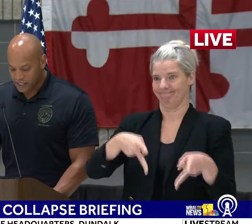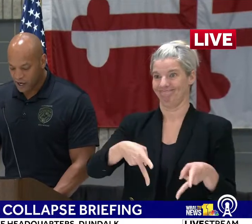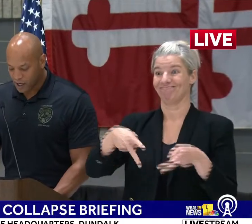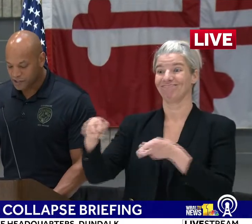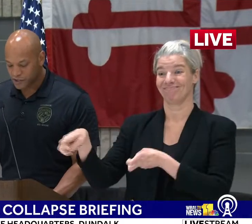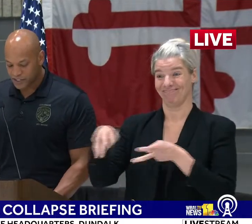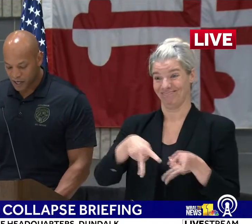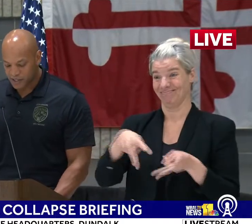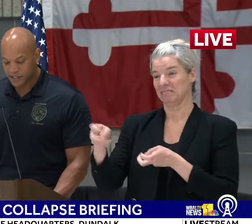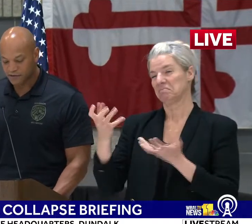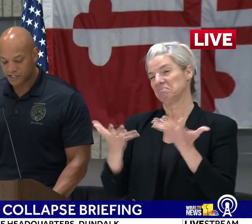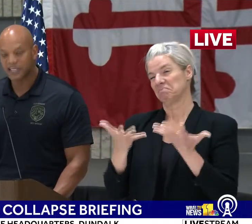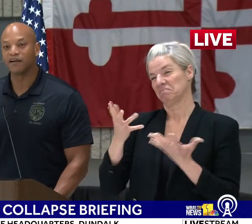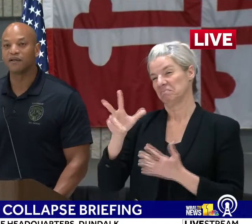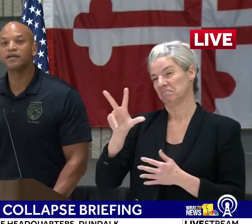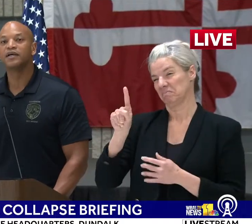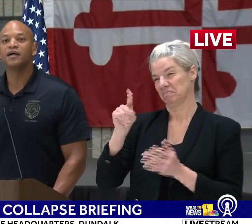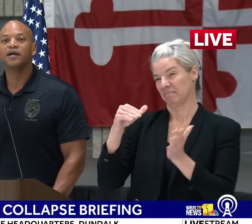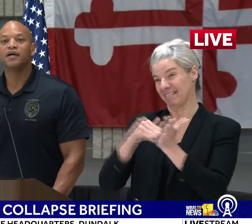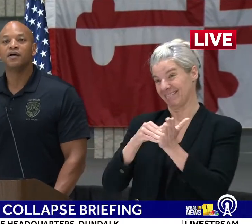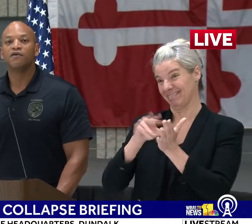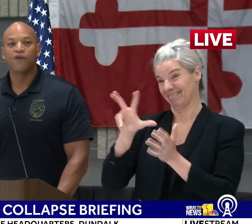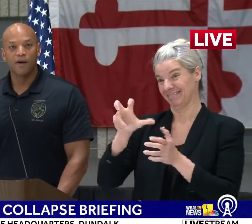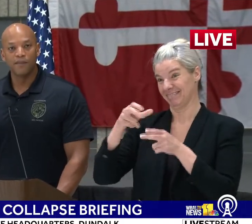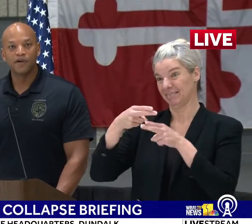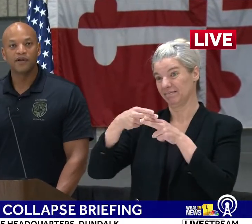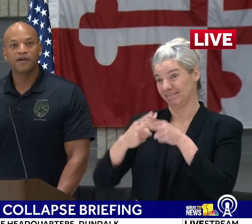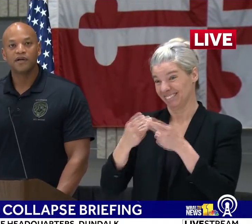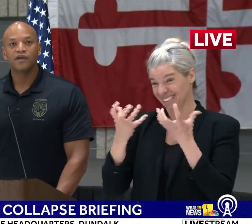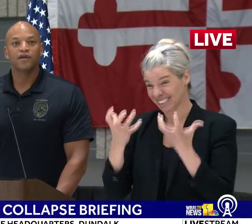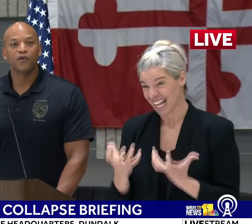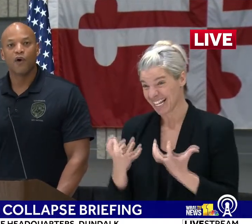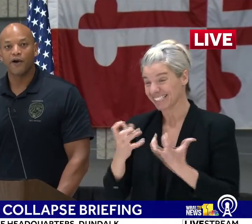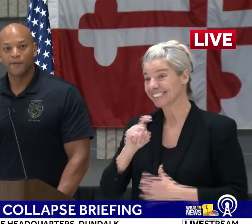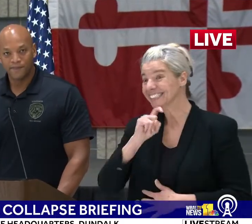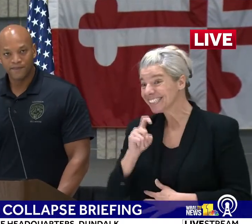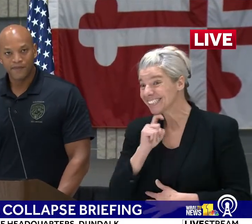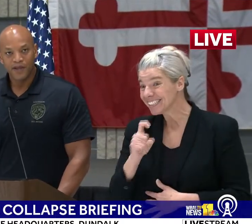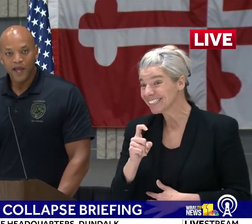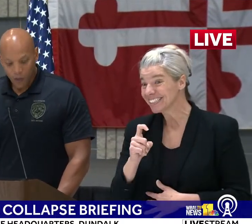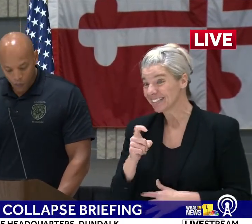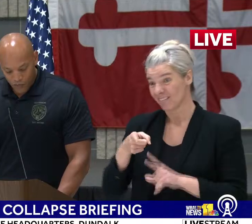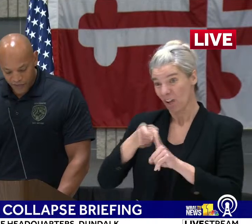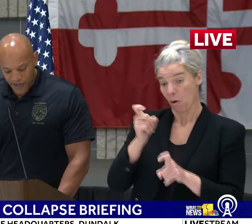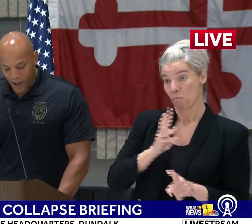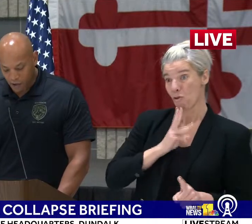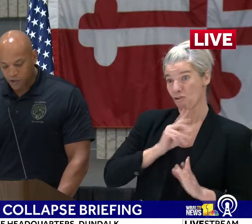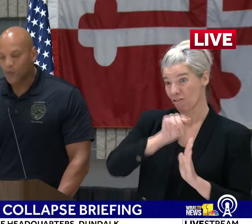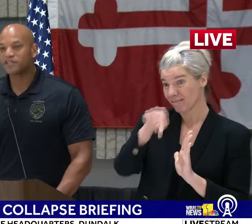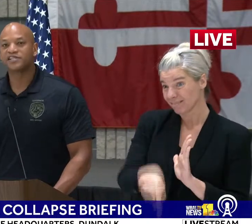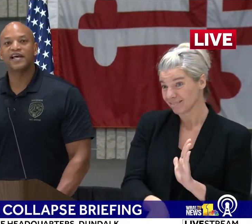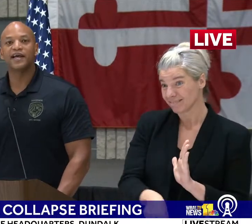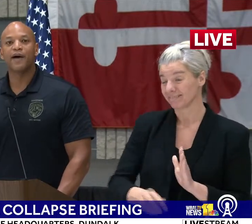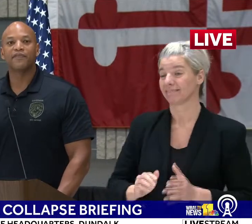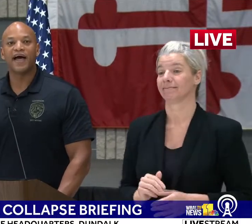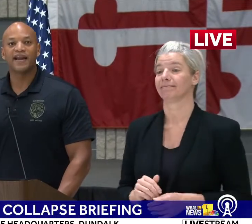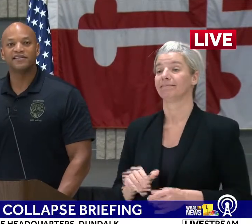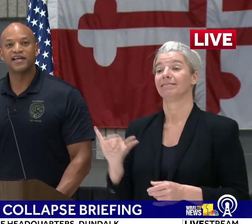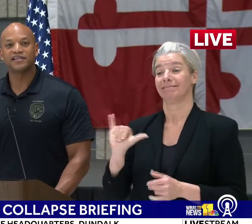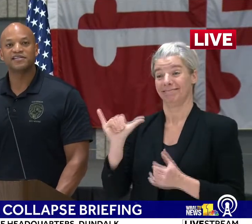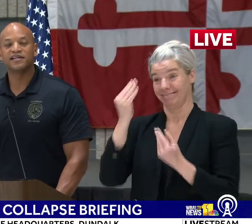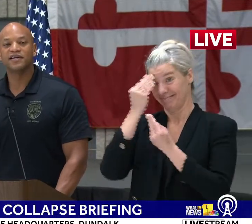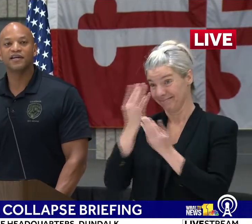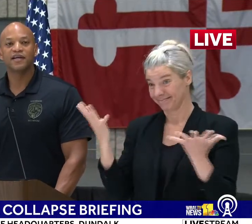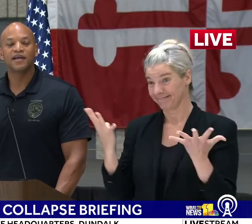around 1,300 tons of steel from the water. The thing I also want to say